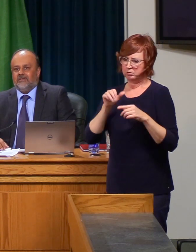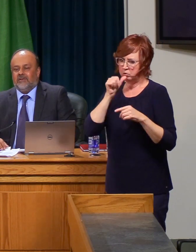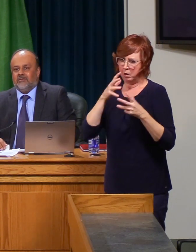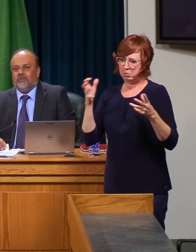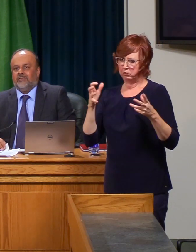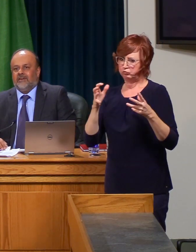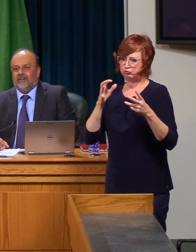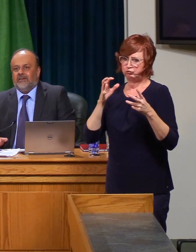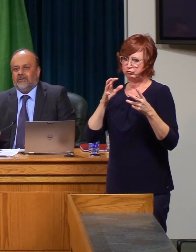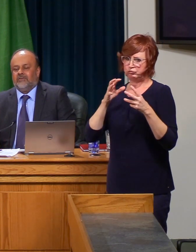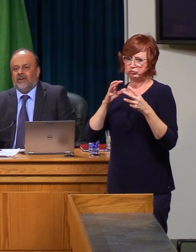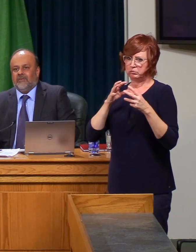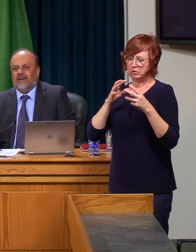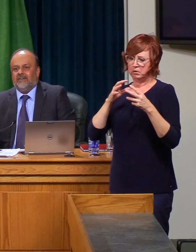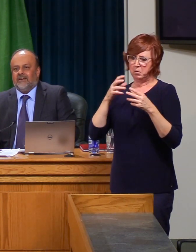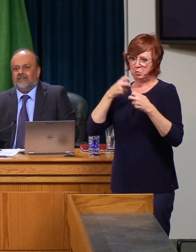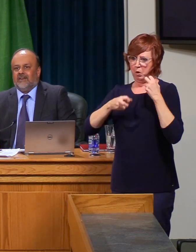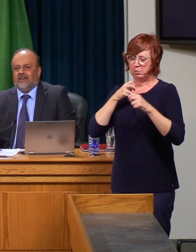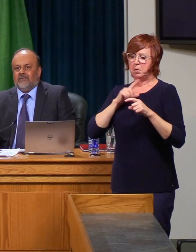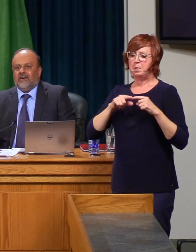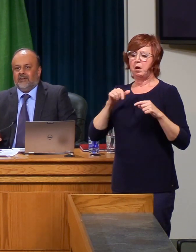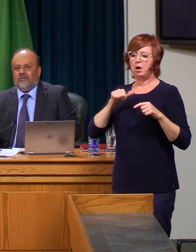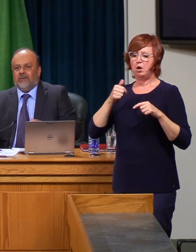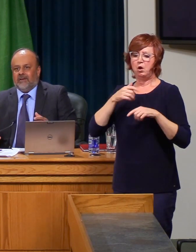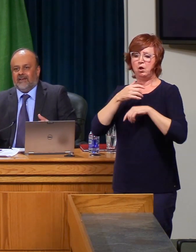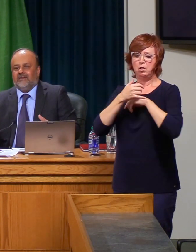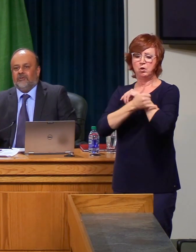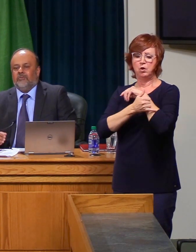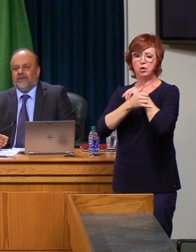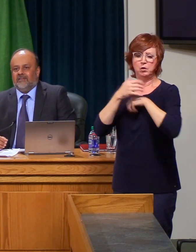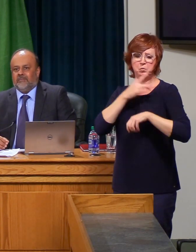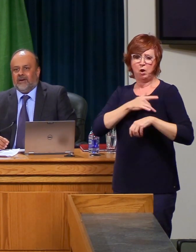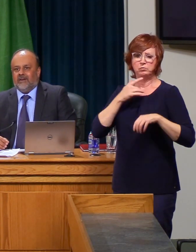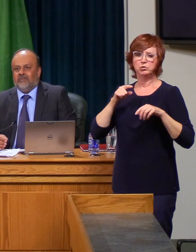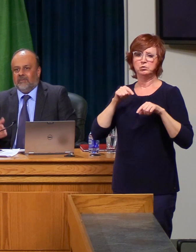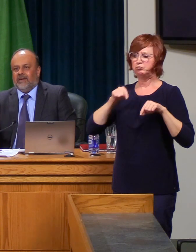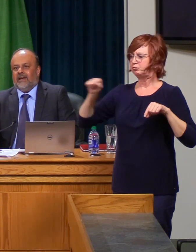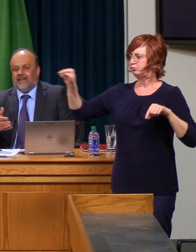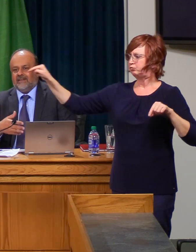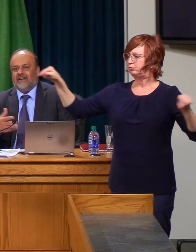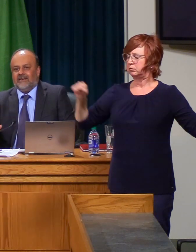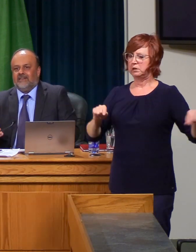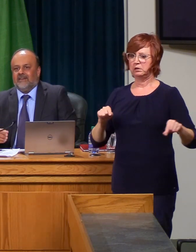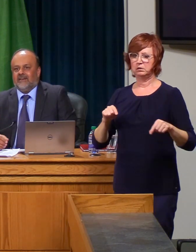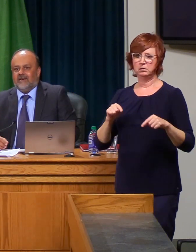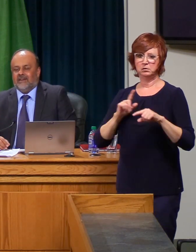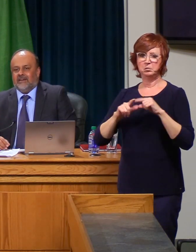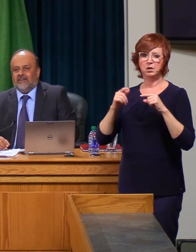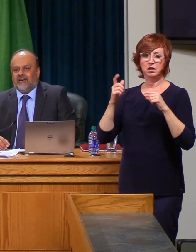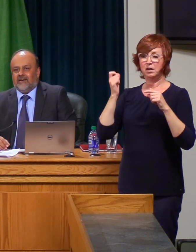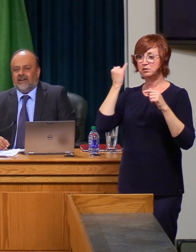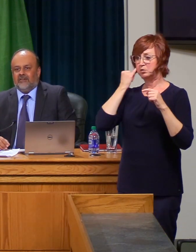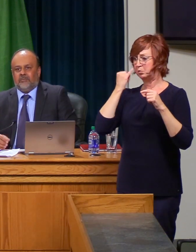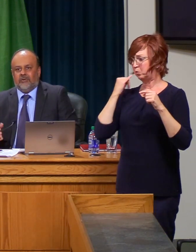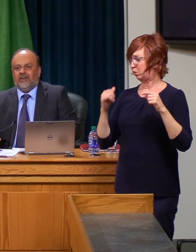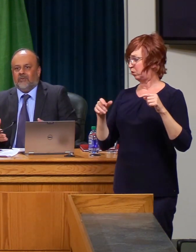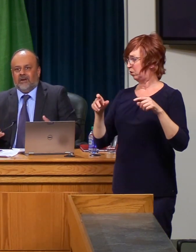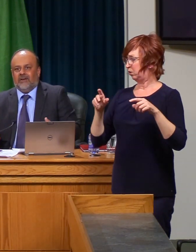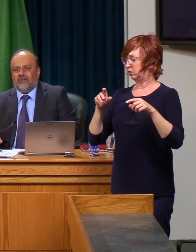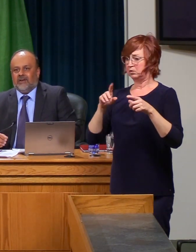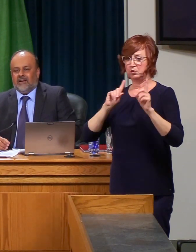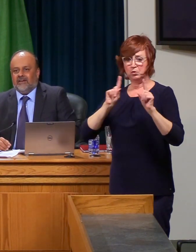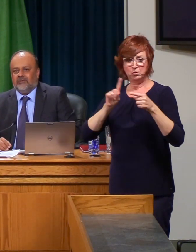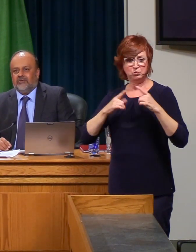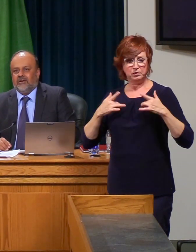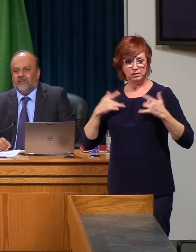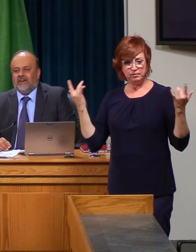Saskatchewan, there has been exposure in those kind of gatherings where you may be less than 2 meters apart, maybe handing things either at a sporting